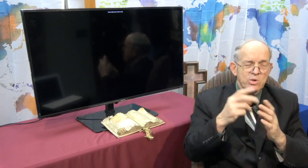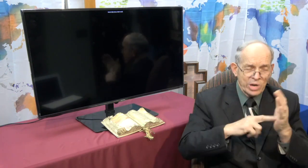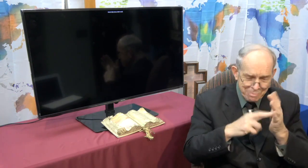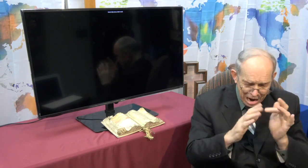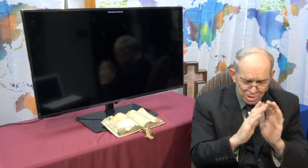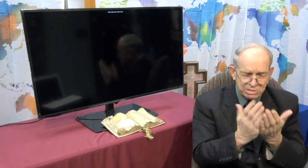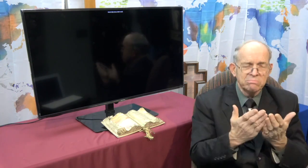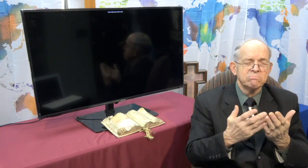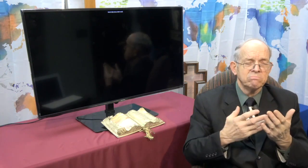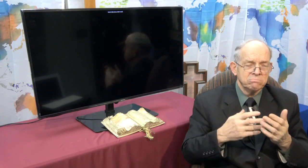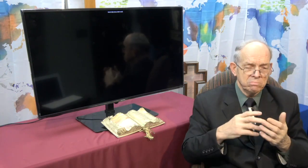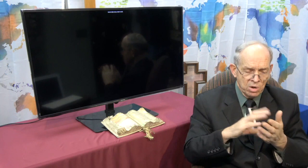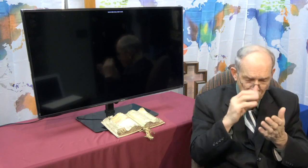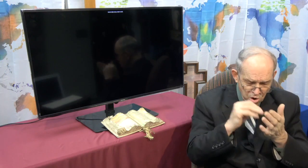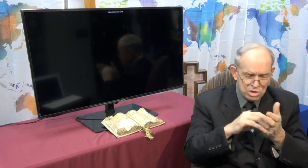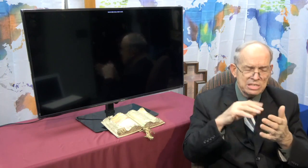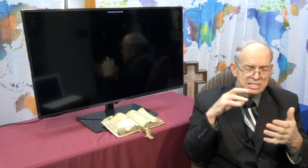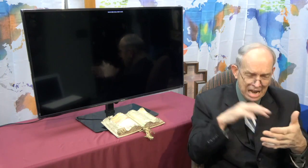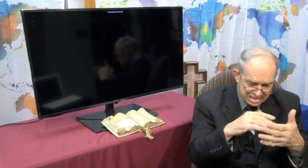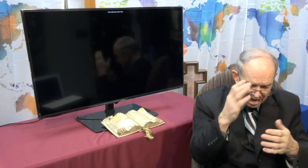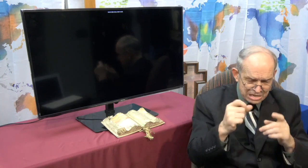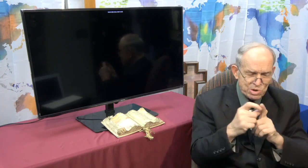read Bible, learn, study God's way,